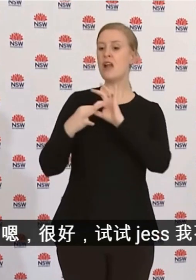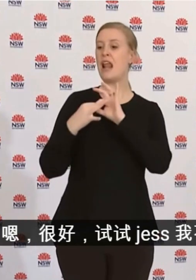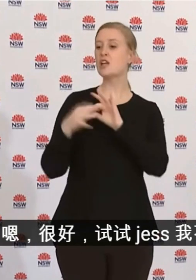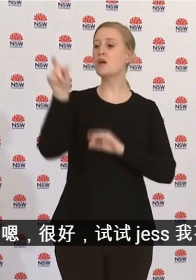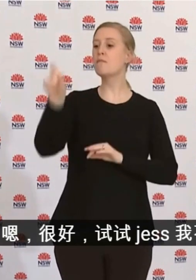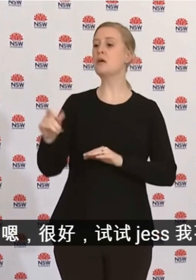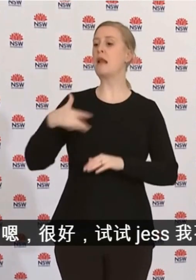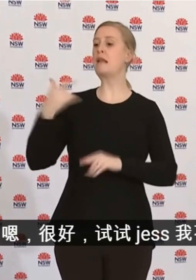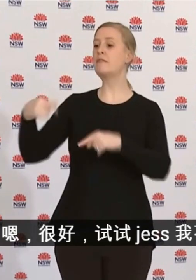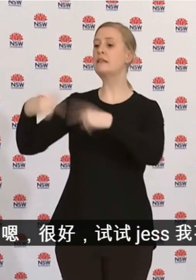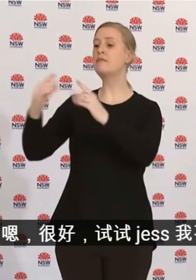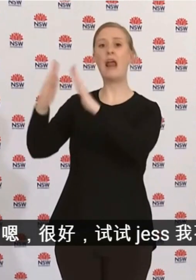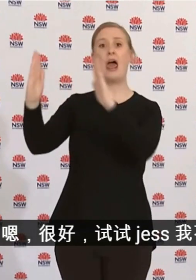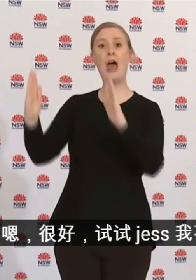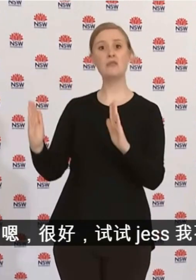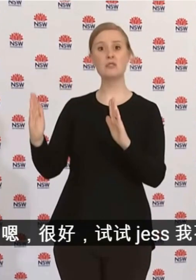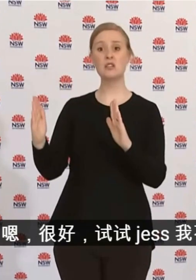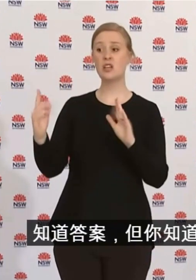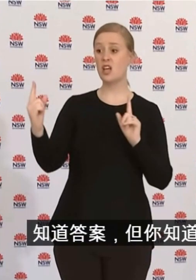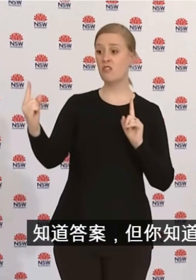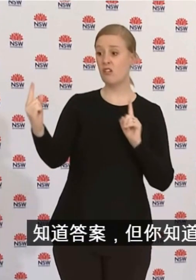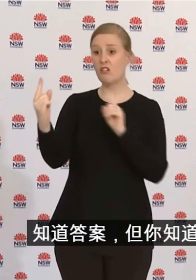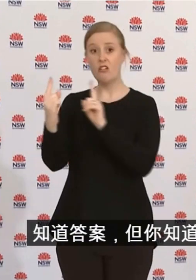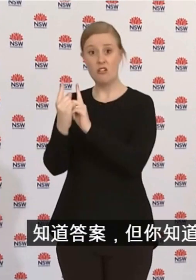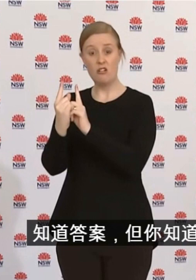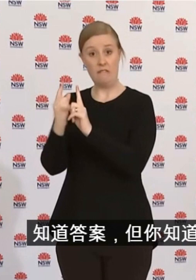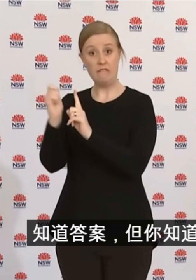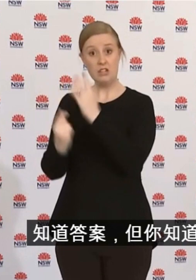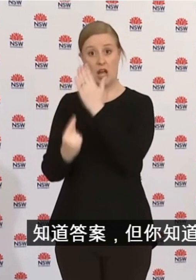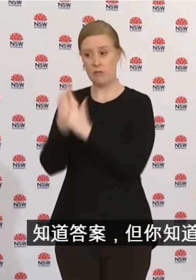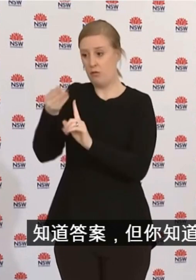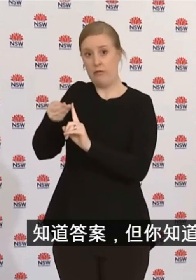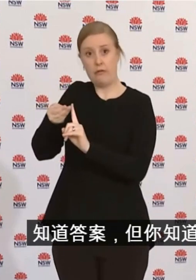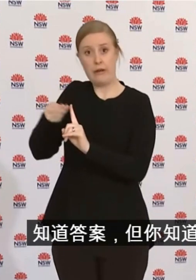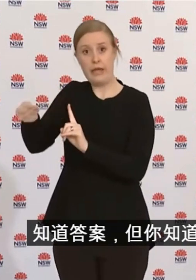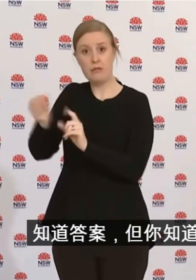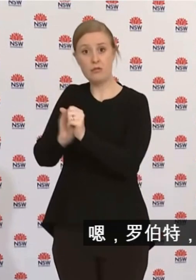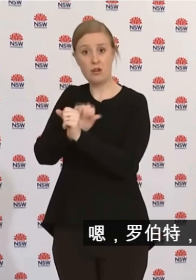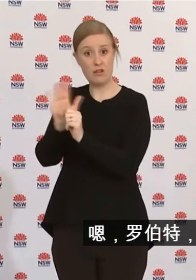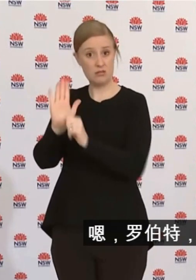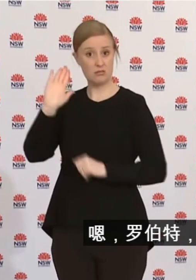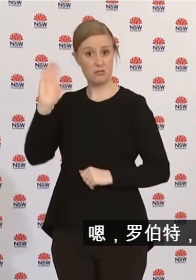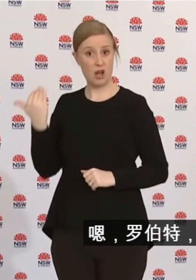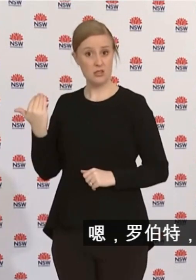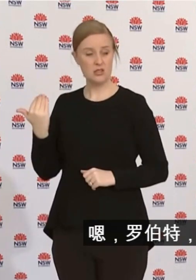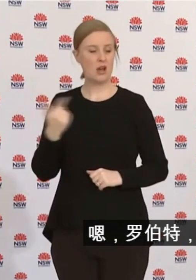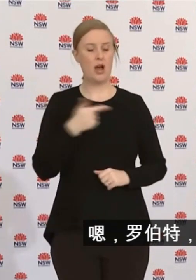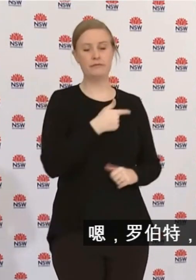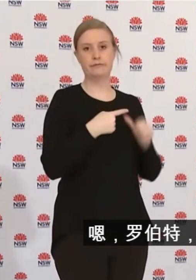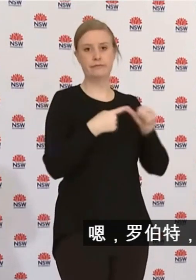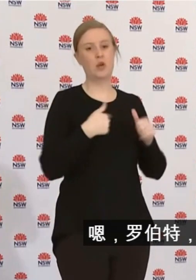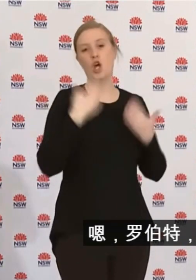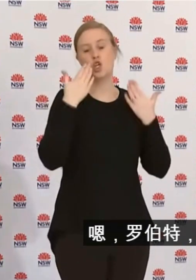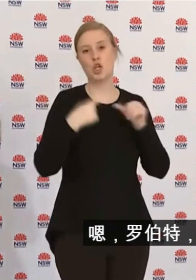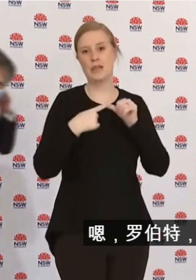Good try, Jess. I don't think I'll actually ask him that one. I don't know the answer to that, but you know what? We've made that exception. Robert, you want to ask